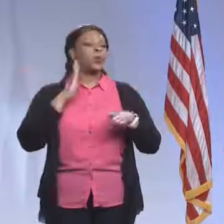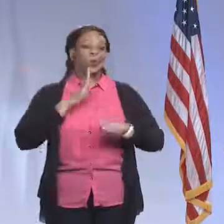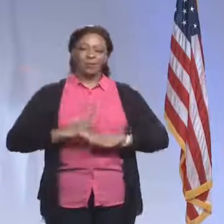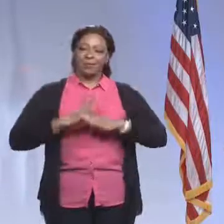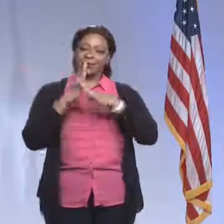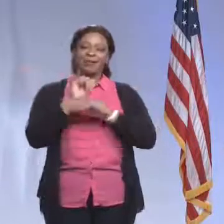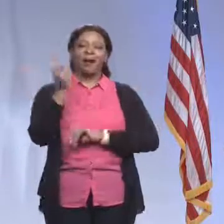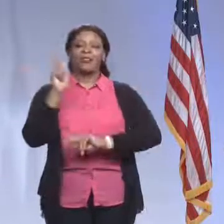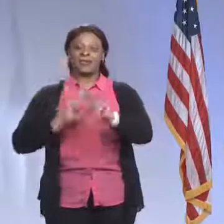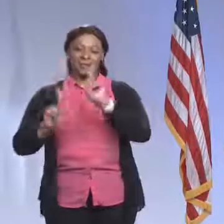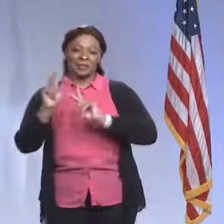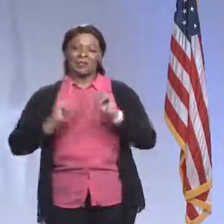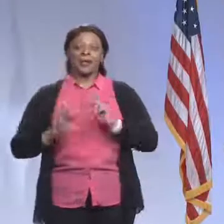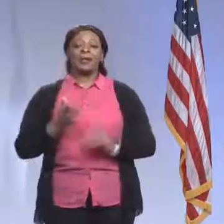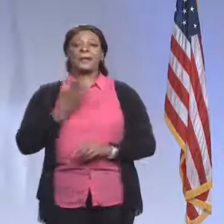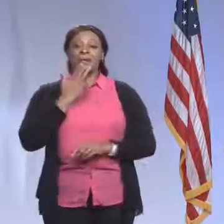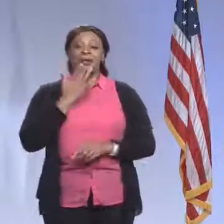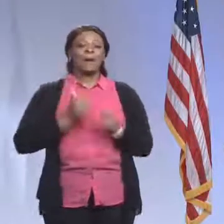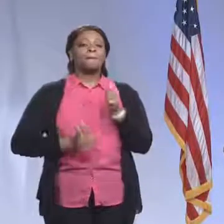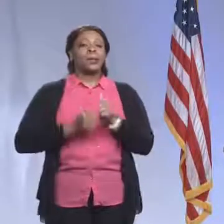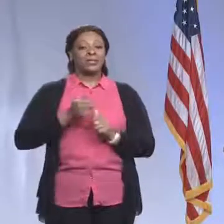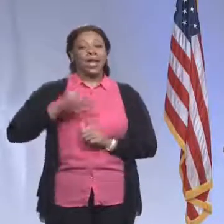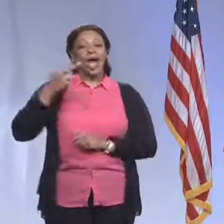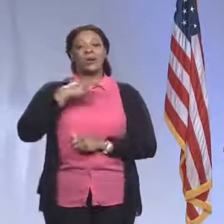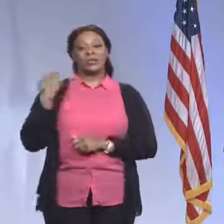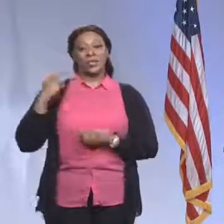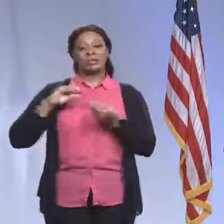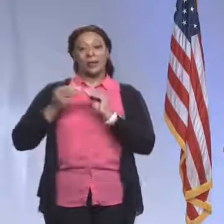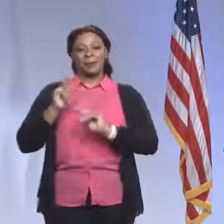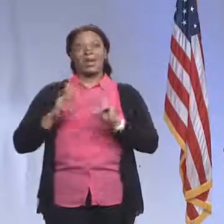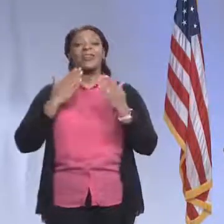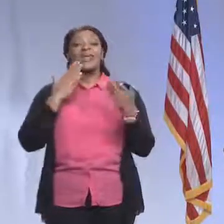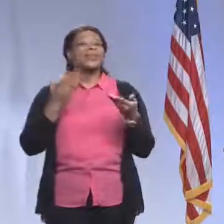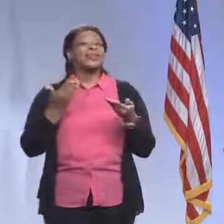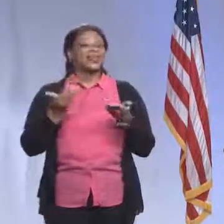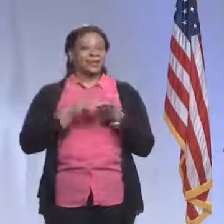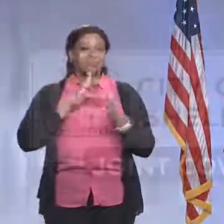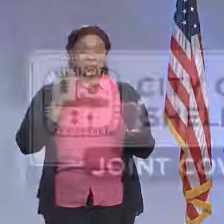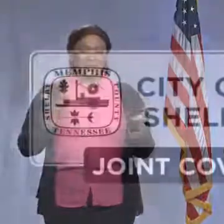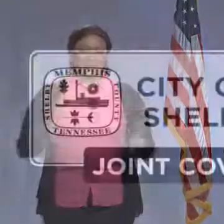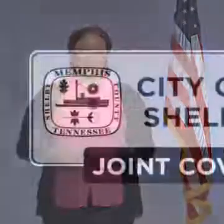protect others, particularly our most vulnerable populations. And thank you again for being here.